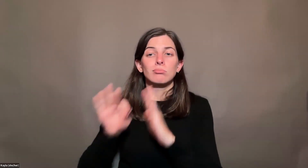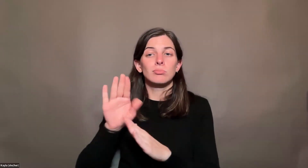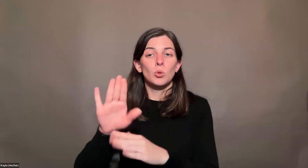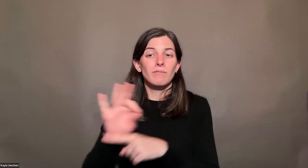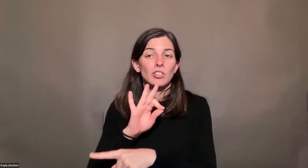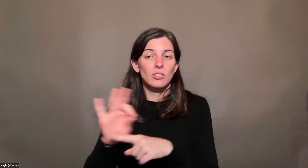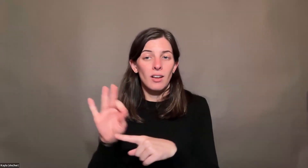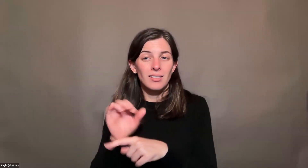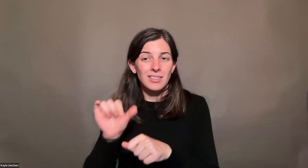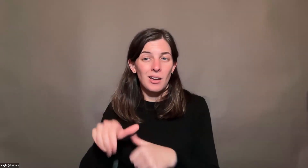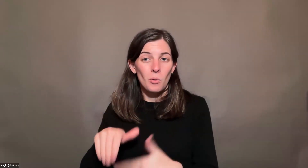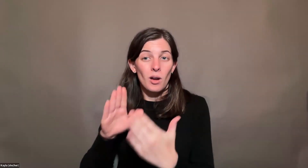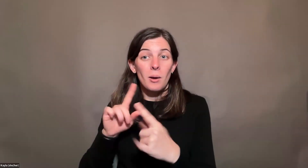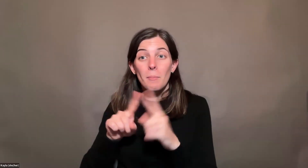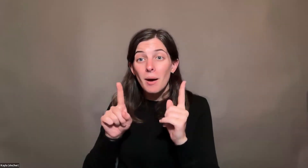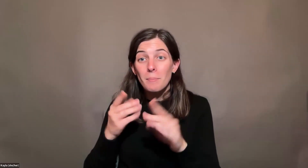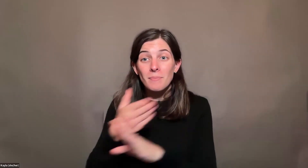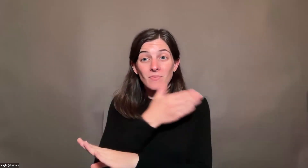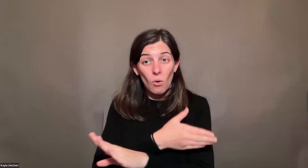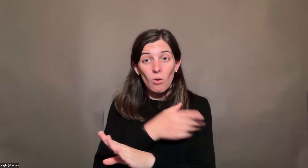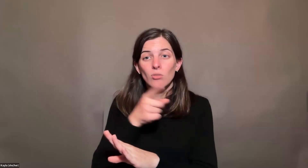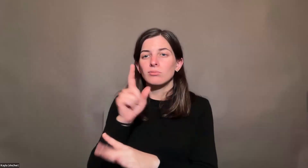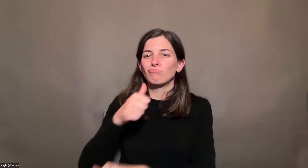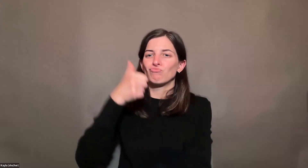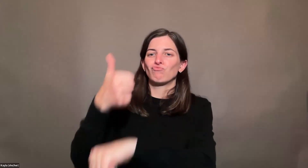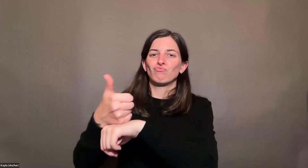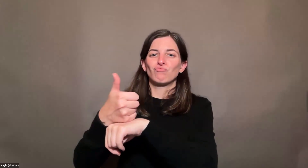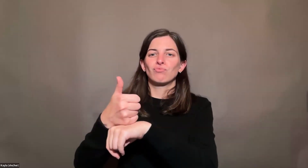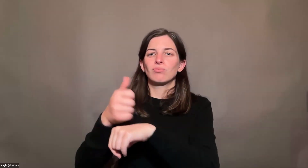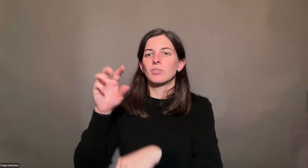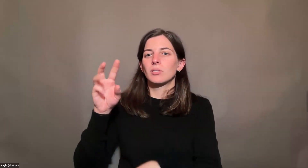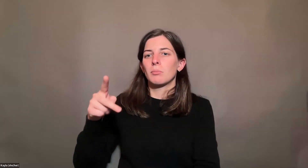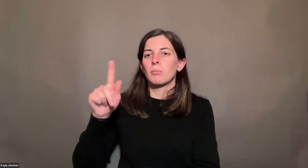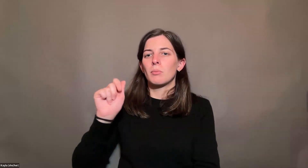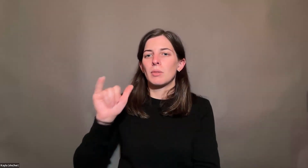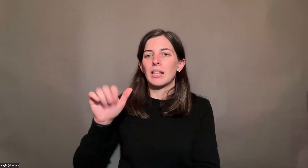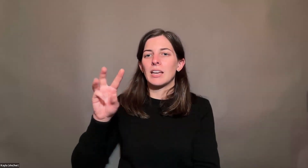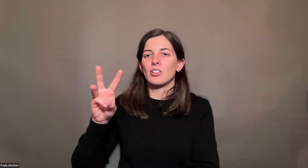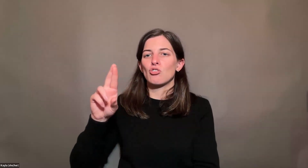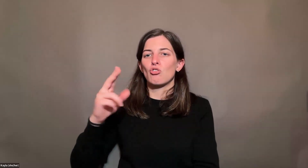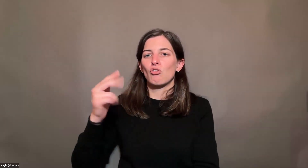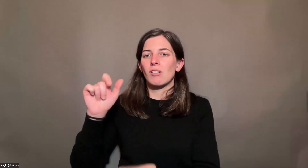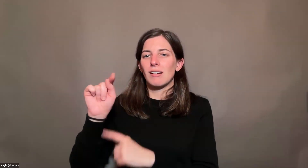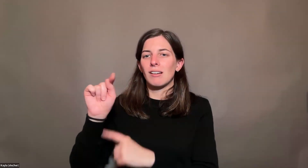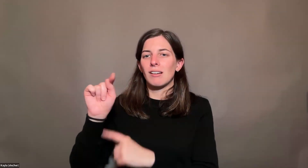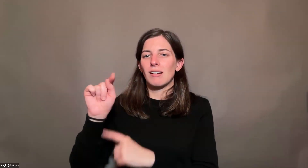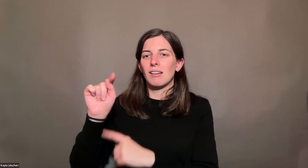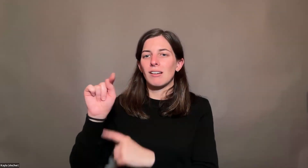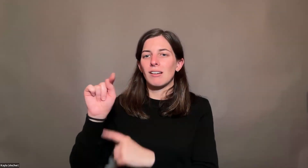way. But before that, you need to set the playwright environment. Okay. There's quite a few people